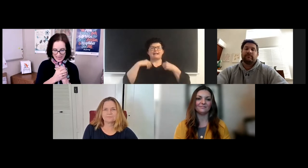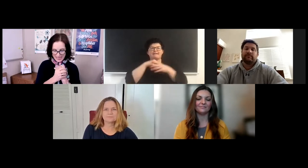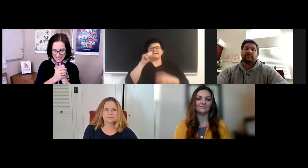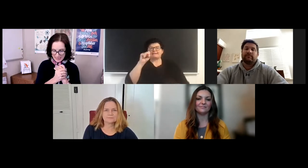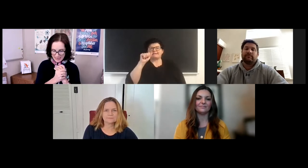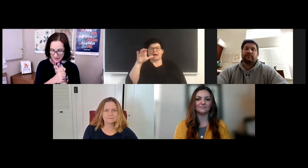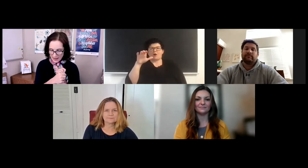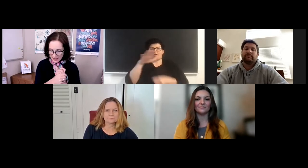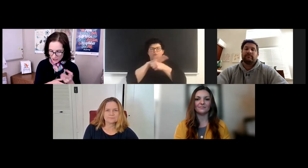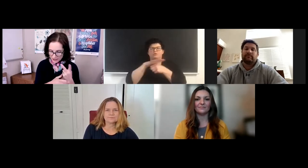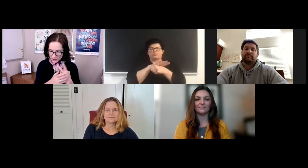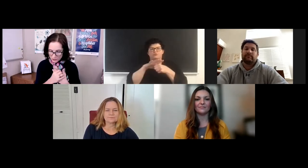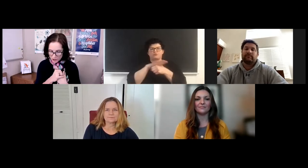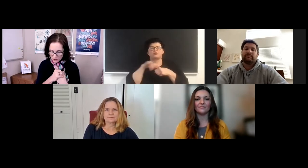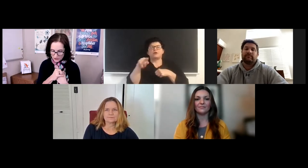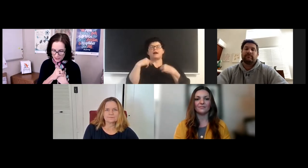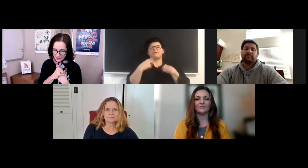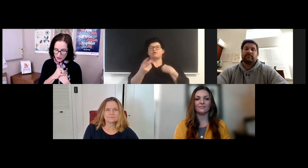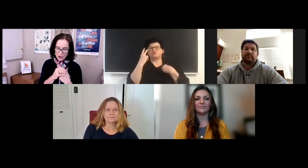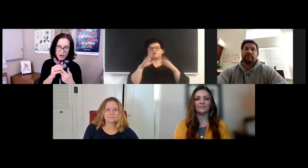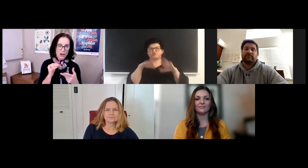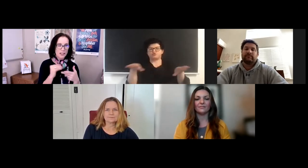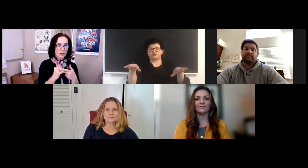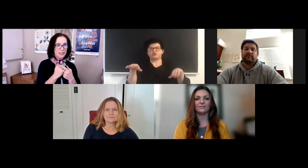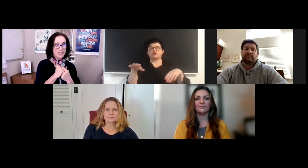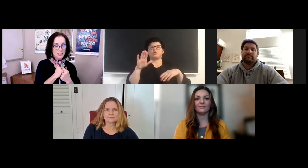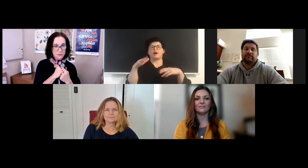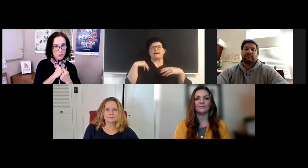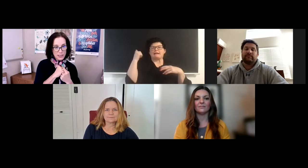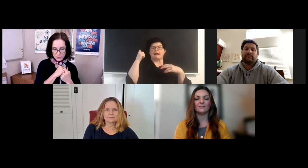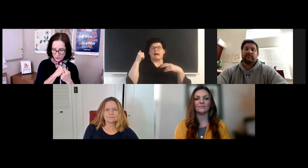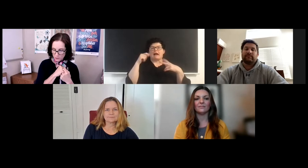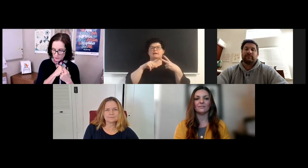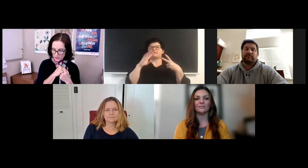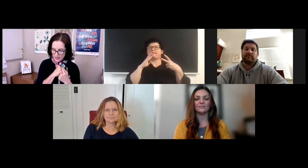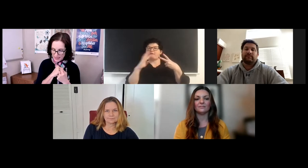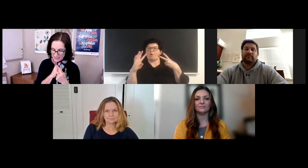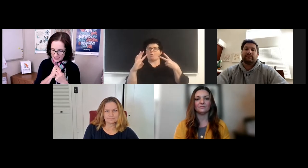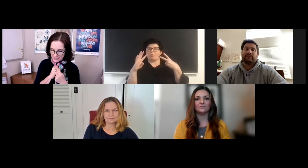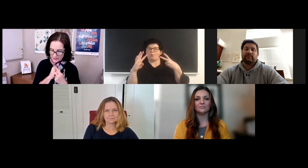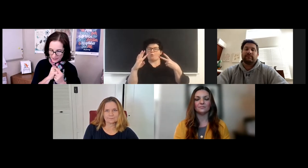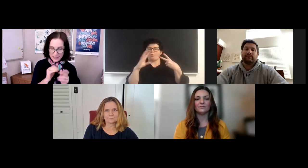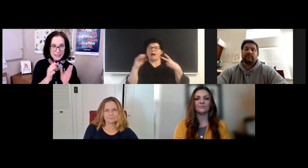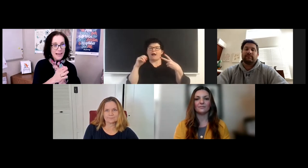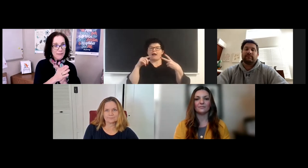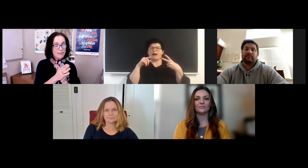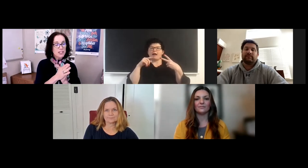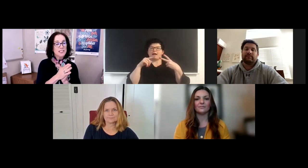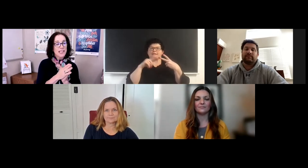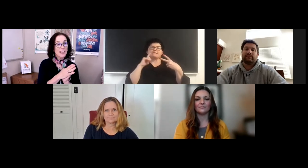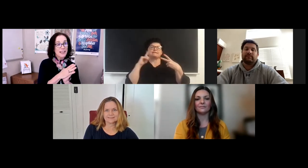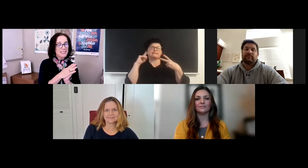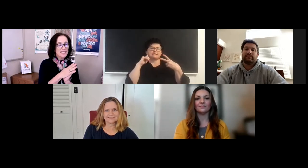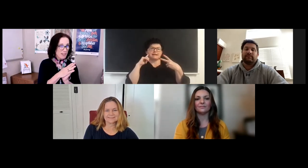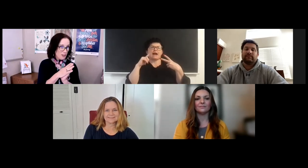area. She has 2 children. Her youngest is 4 years old and is deaf. She's